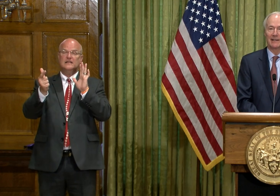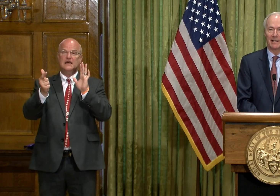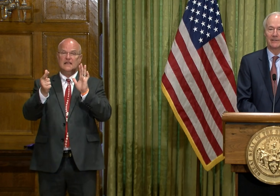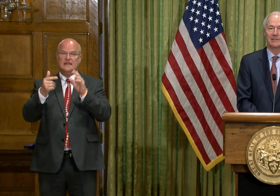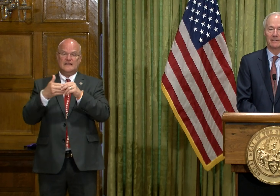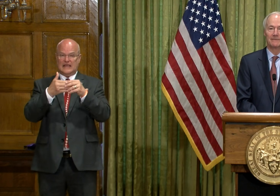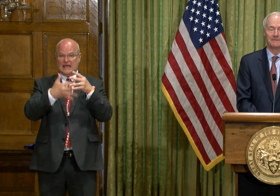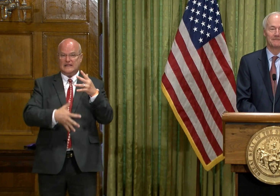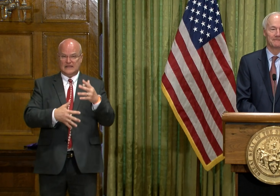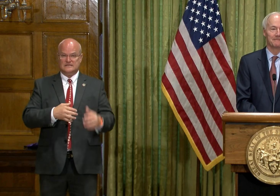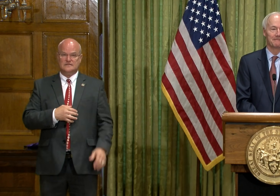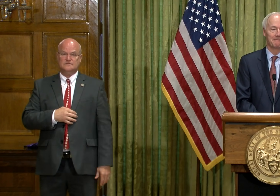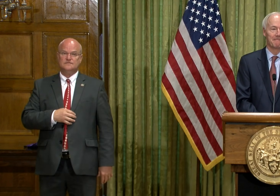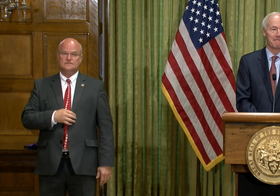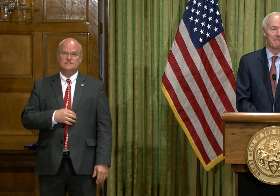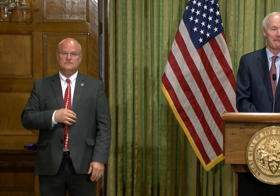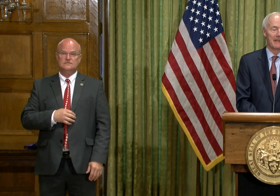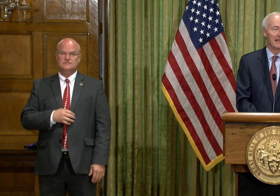the guidelines.